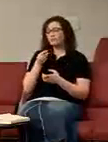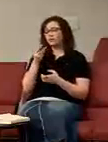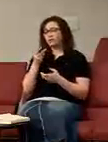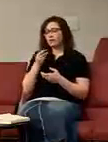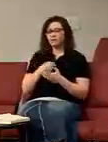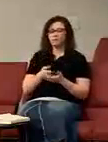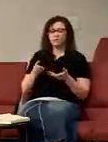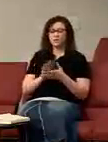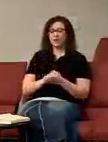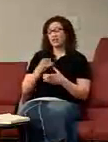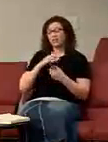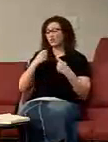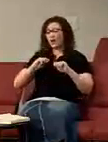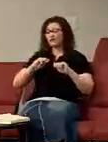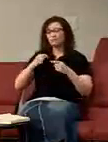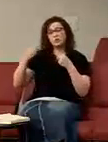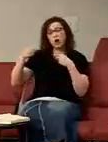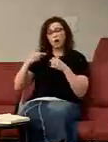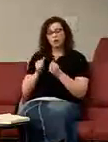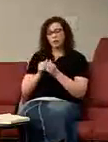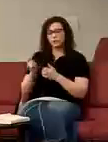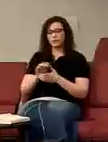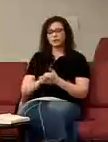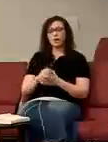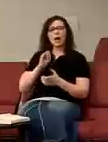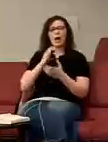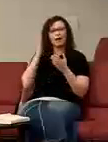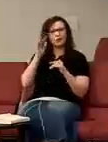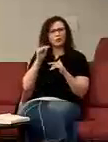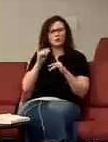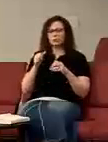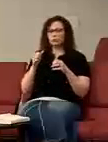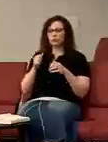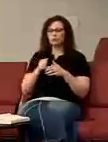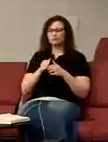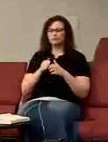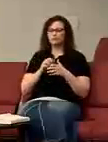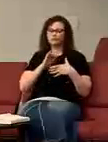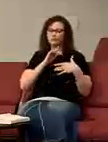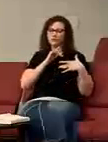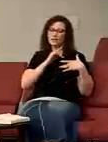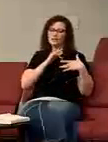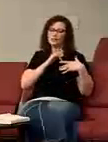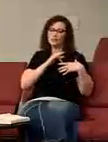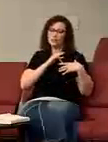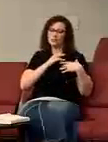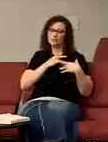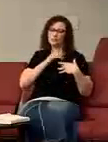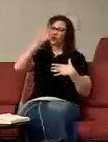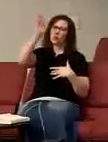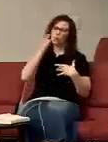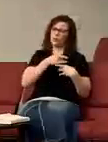I didn't try not to argue with him, but I'm hoping that that will kind of work in a little bit. I see him off and on. So, but